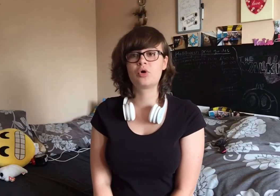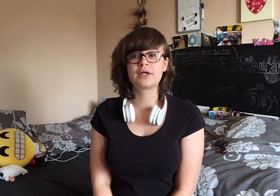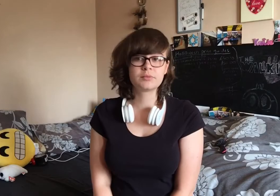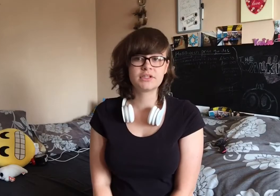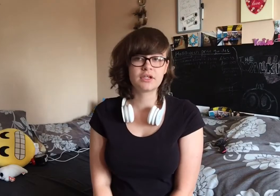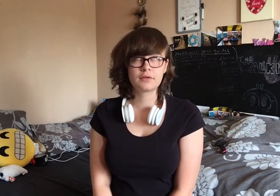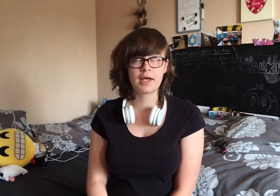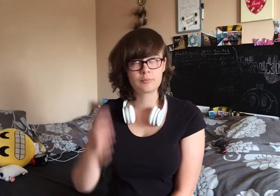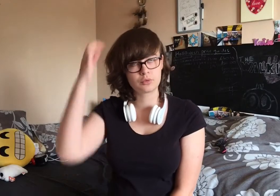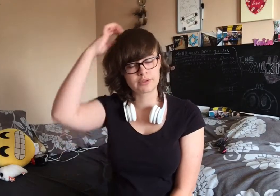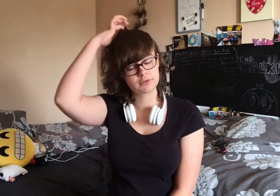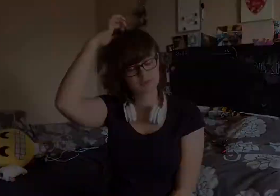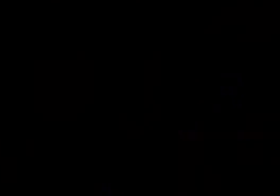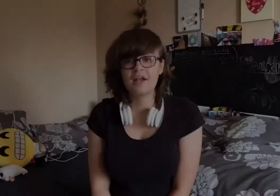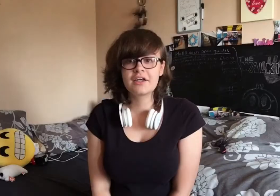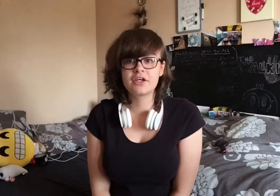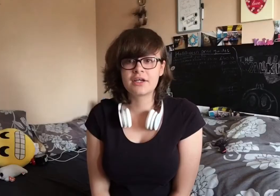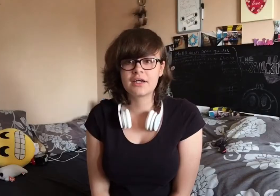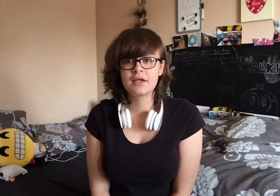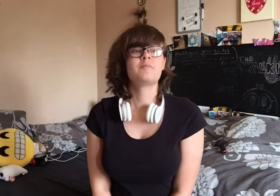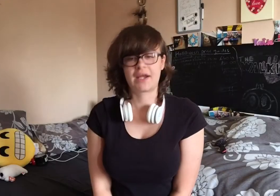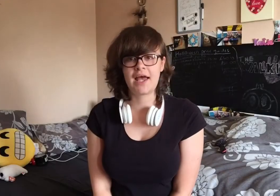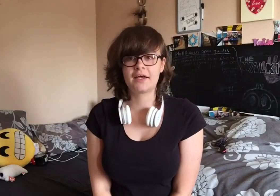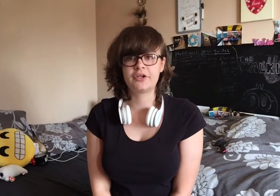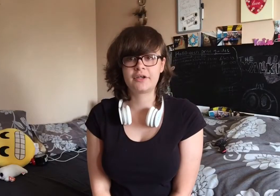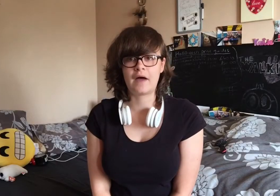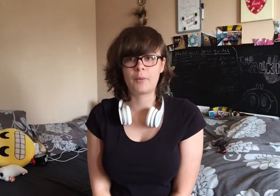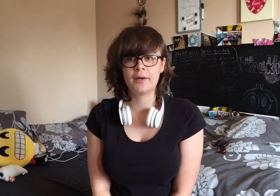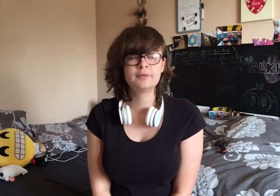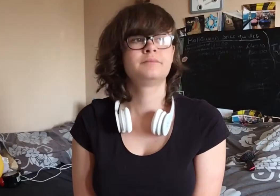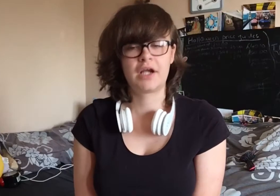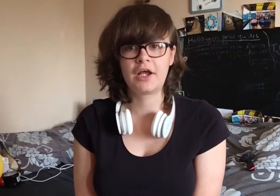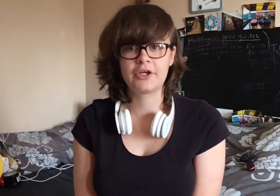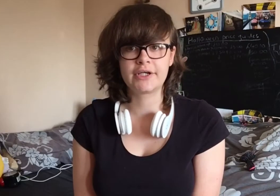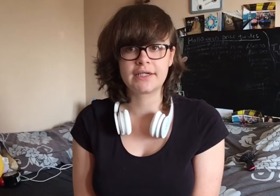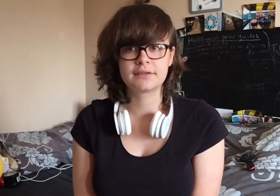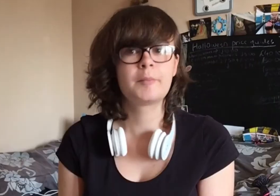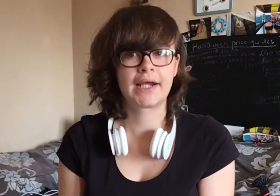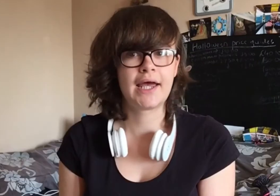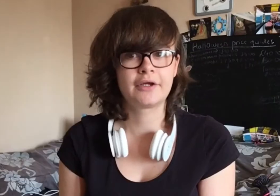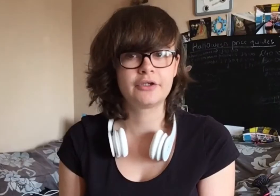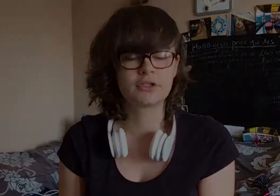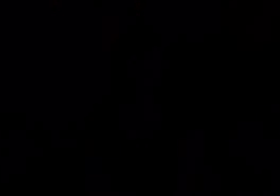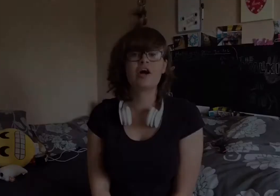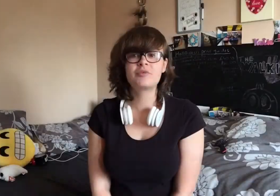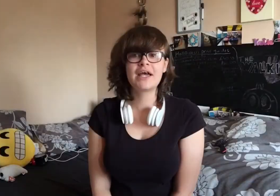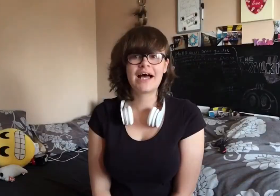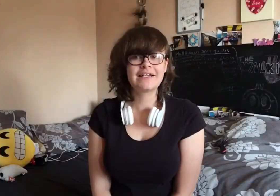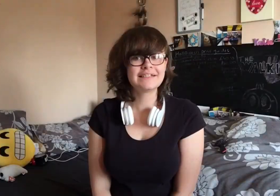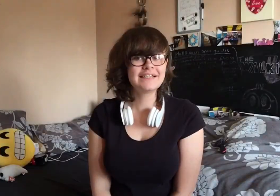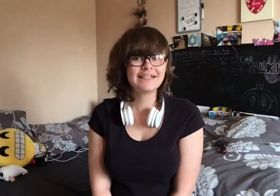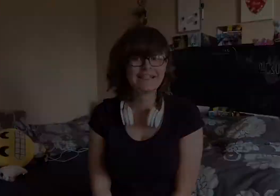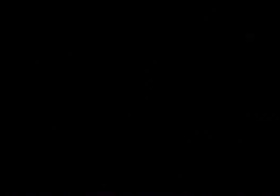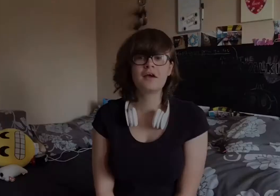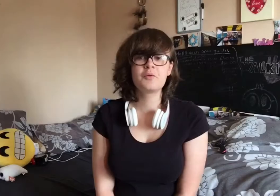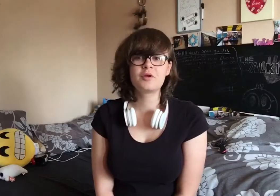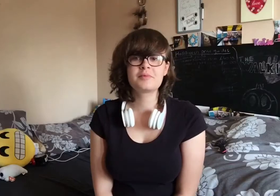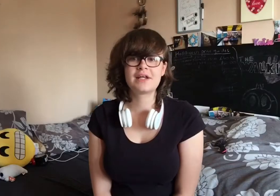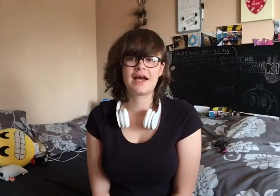boring, but you know, I am boring. I like cooking, but I can't cook that well. But I like cooking, but I can't cook. I'm right-handed. Kind of want to be an